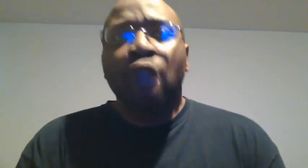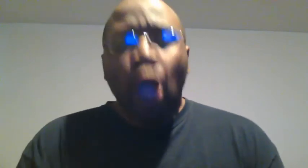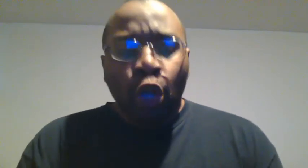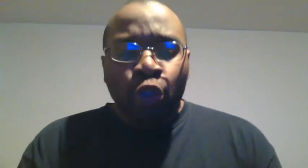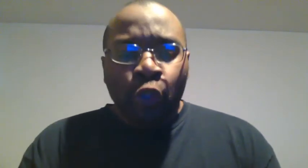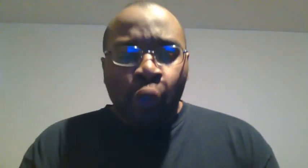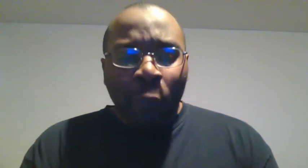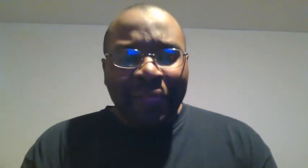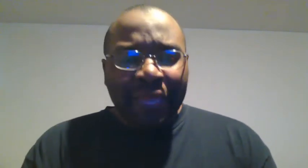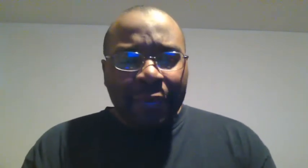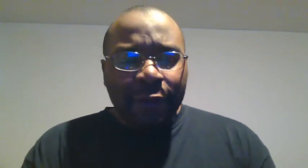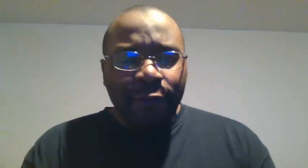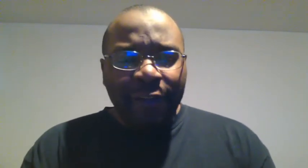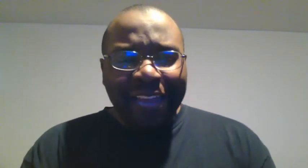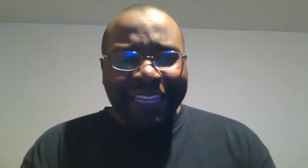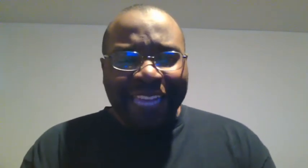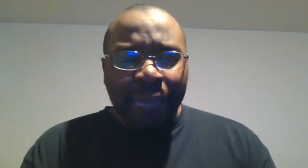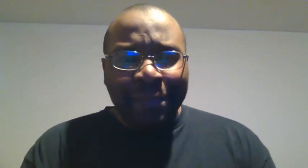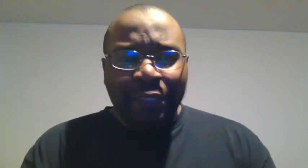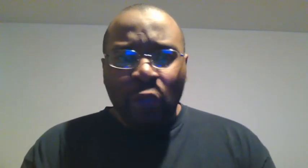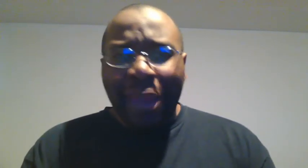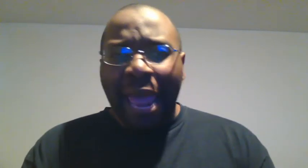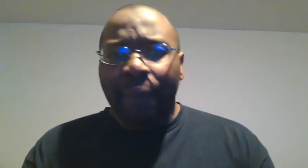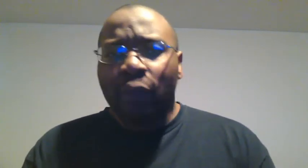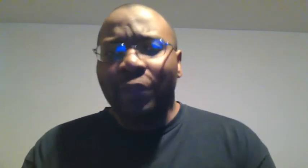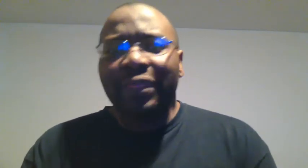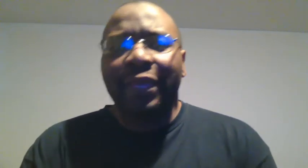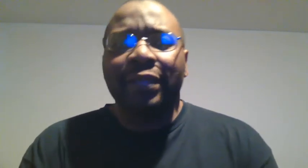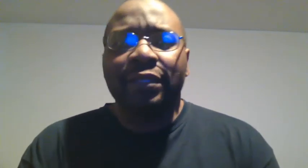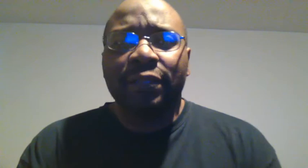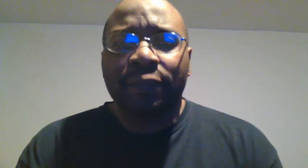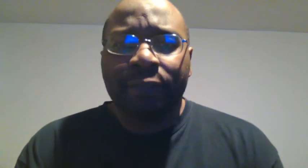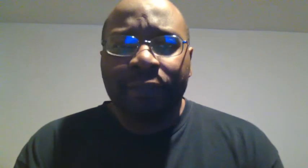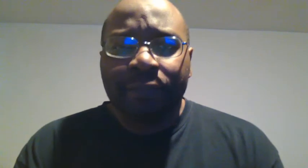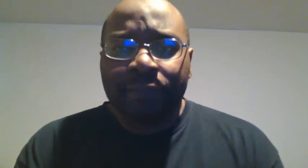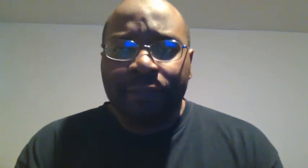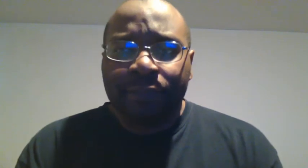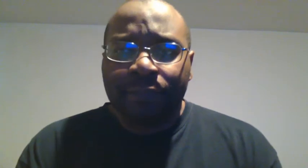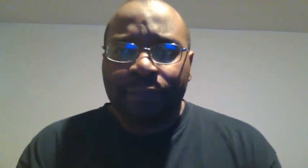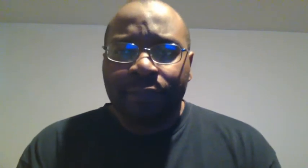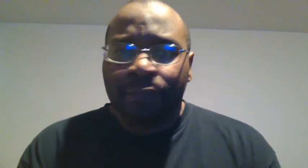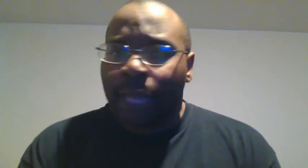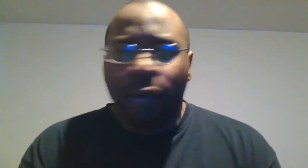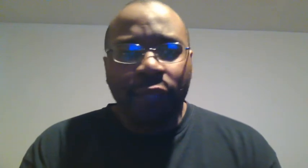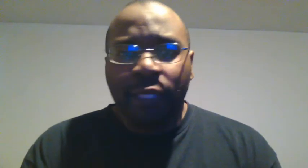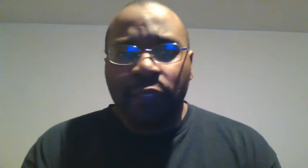Do you believe demons are happy with that? I don't think so.